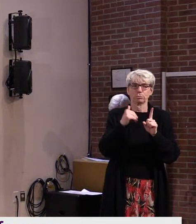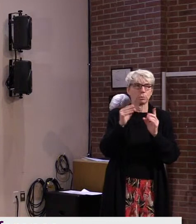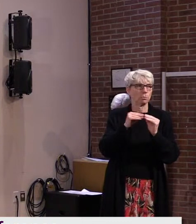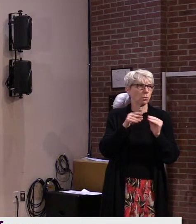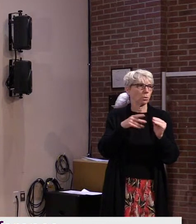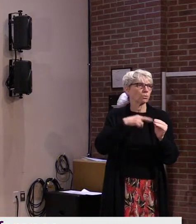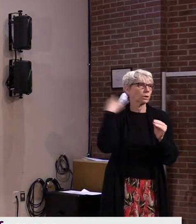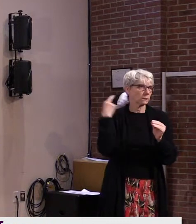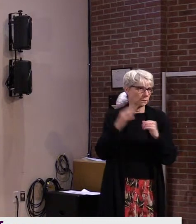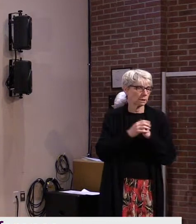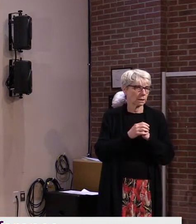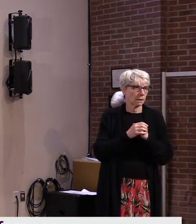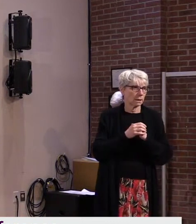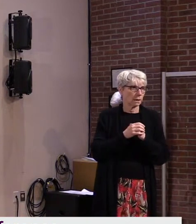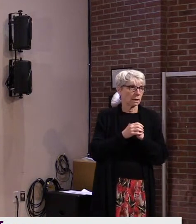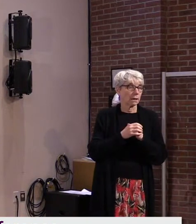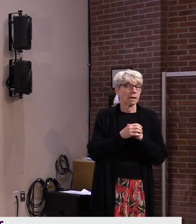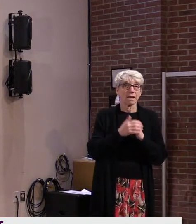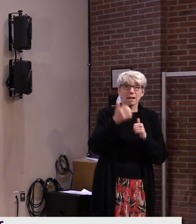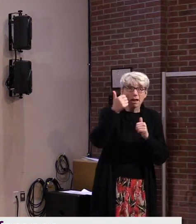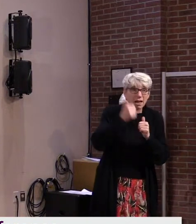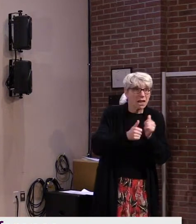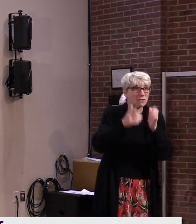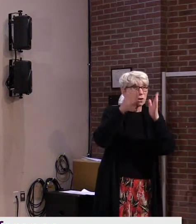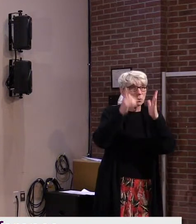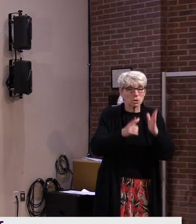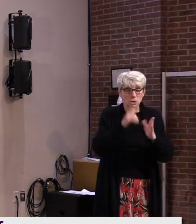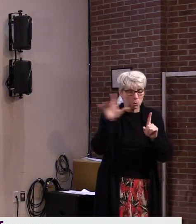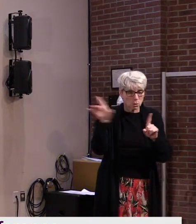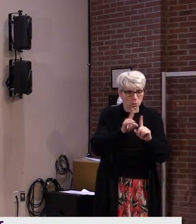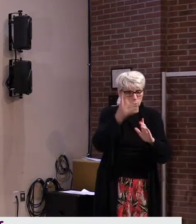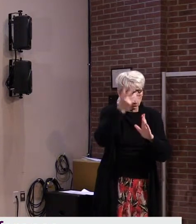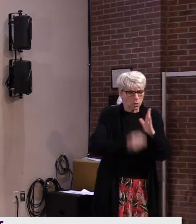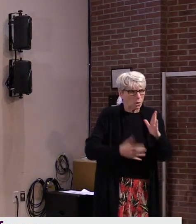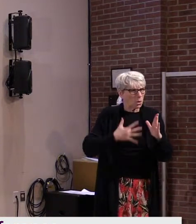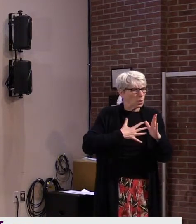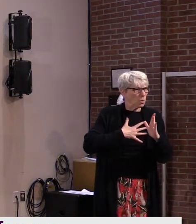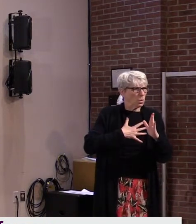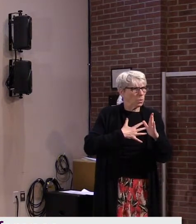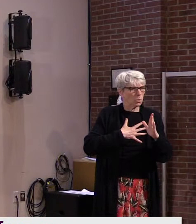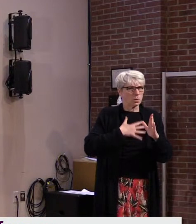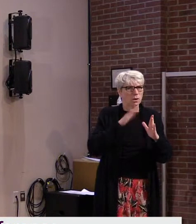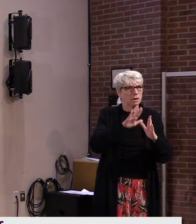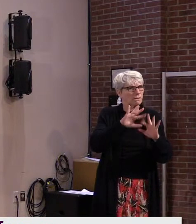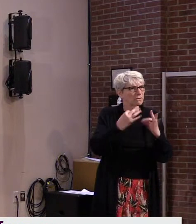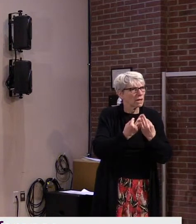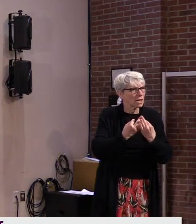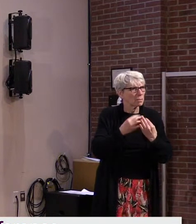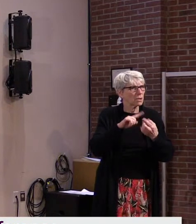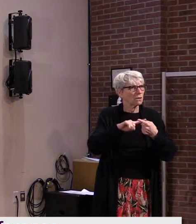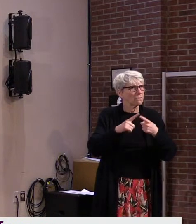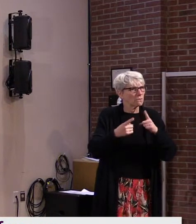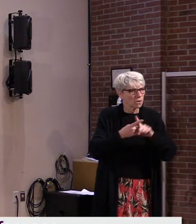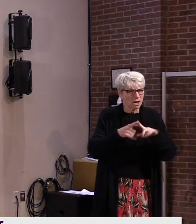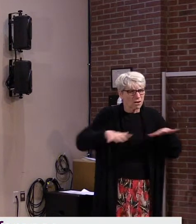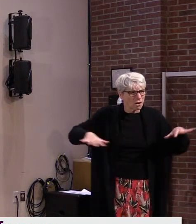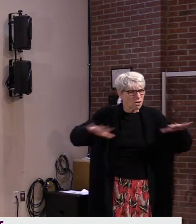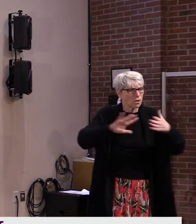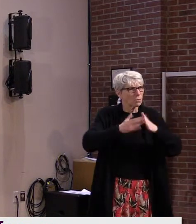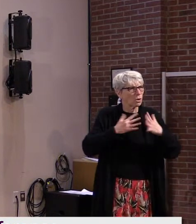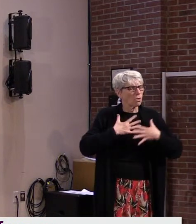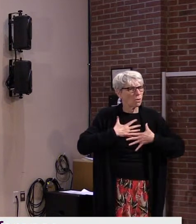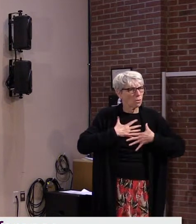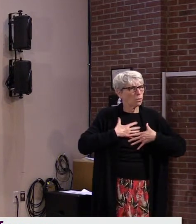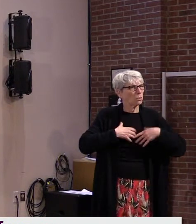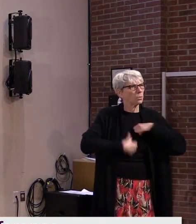to COVID-19 has been a deep loss for friends, families, and our communities. But although this